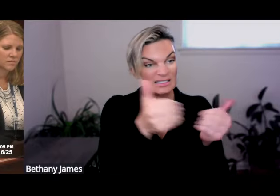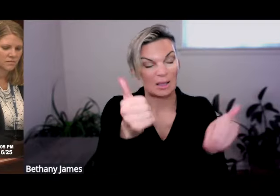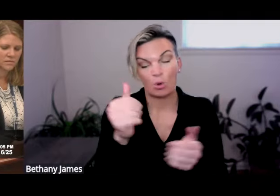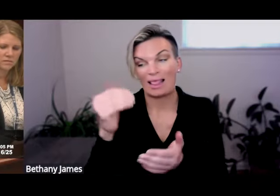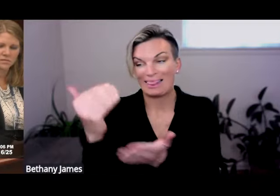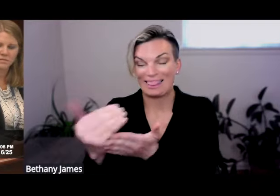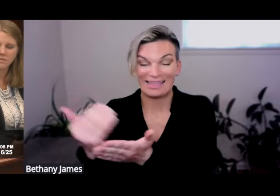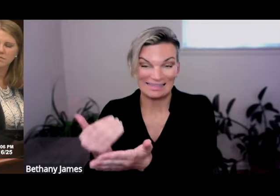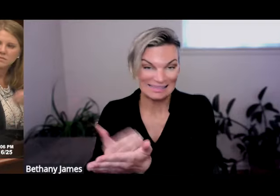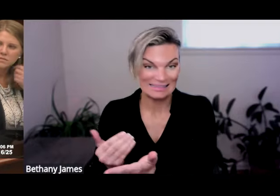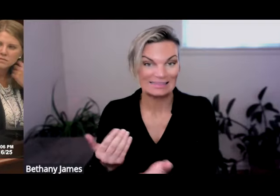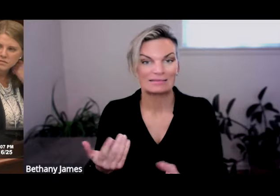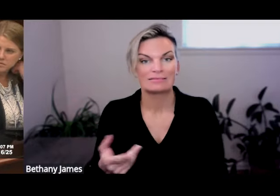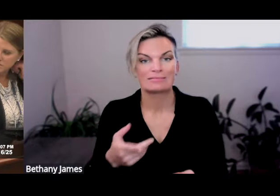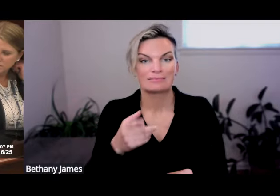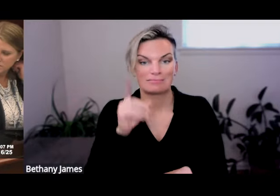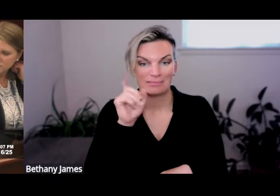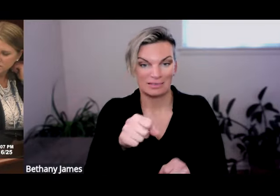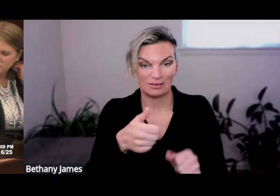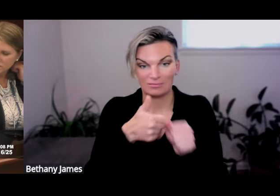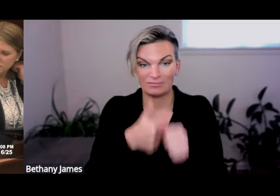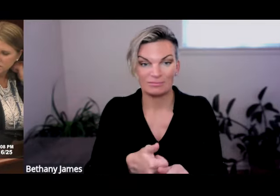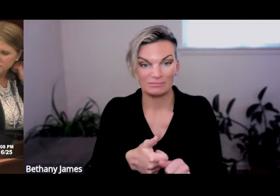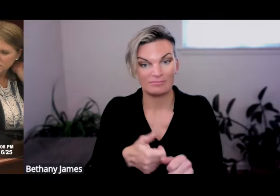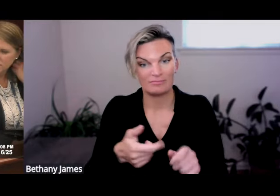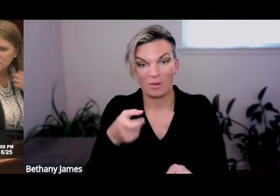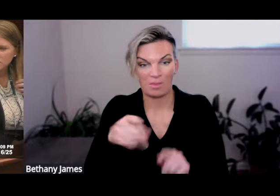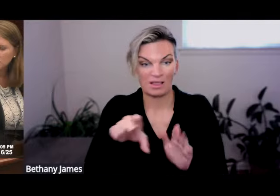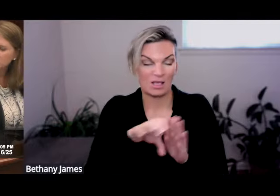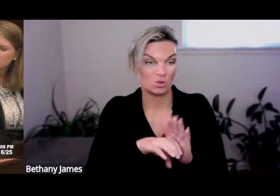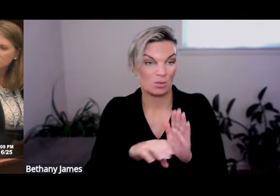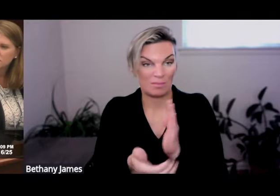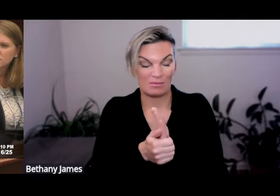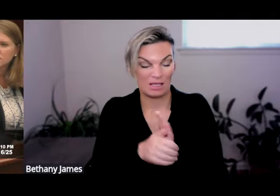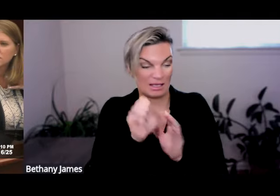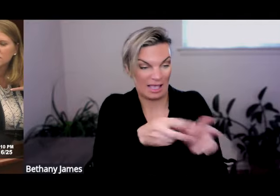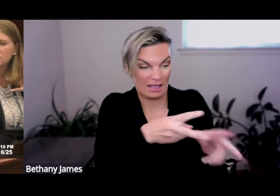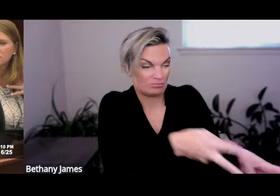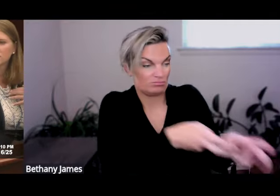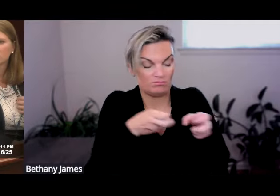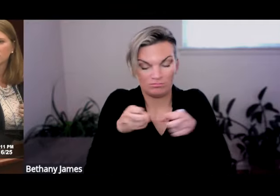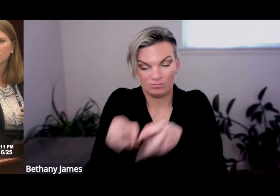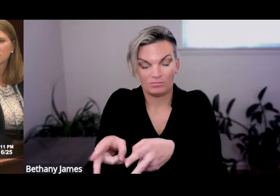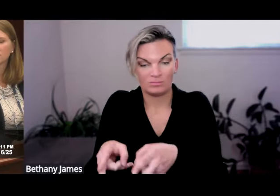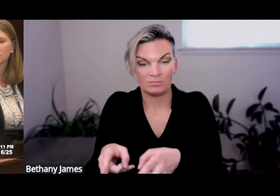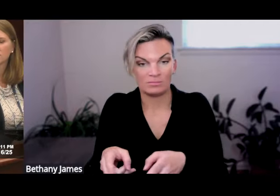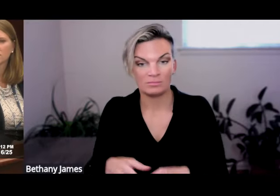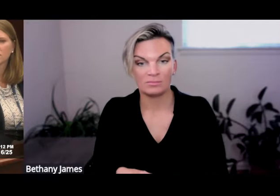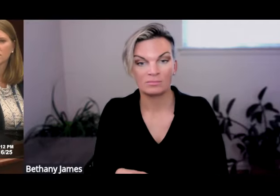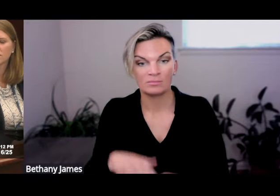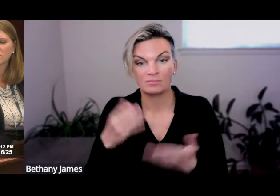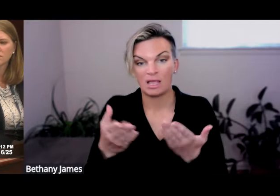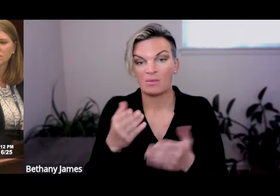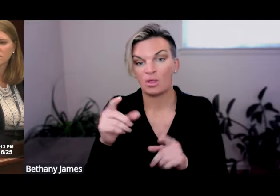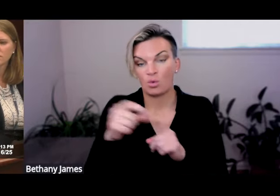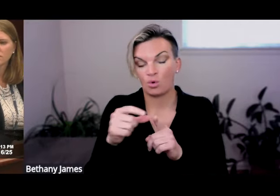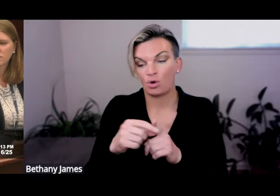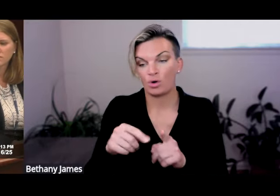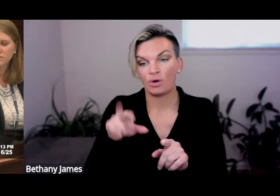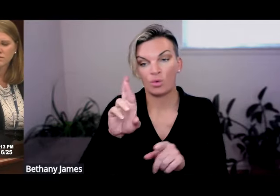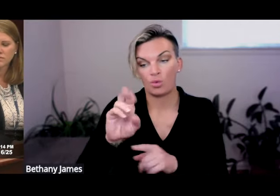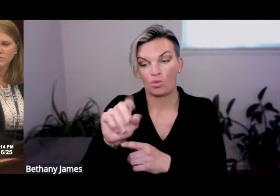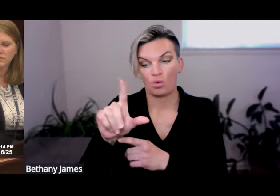the constitutional amendment petition itself. Word rolls with the word lists. You could do